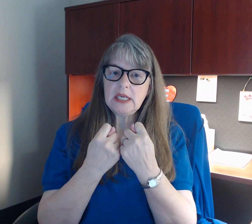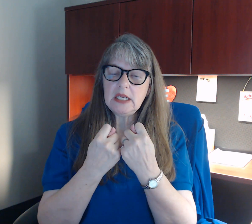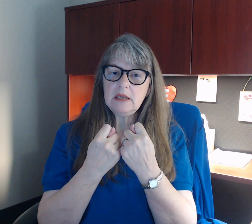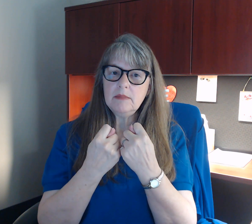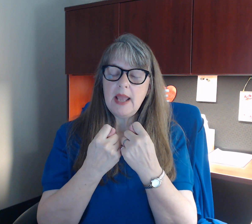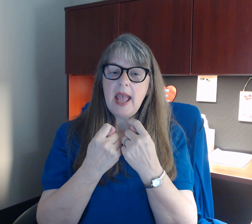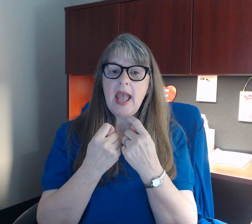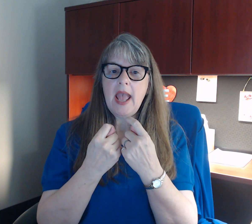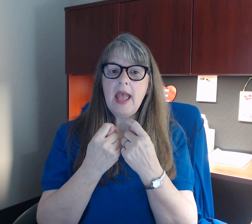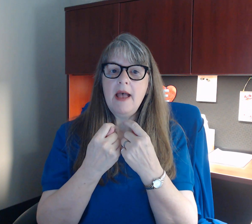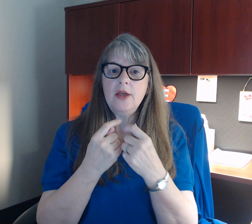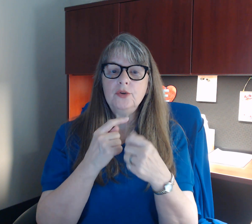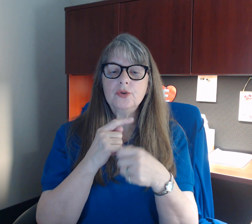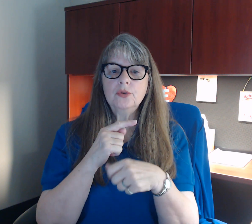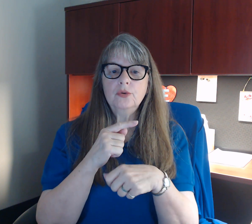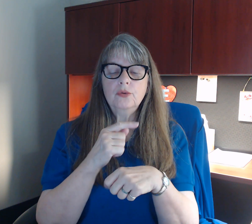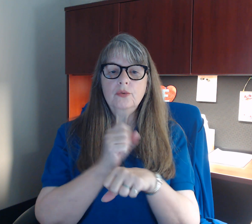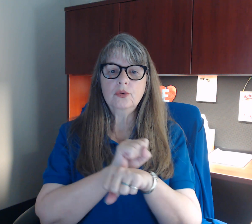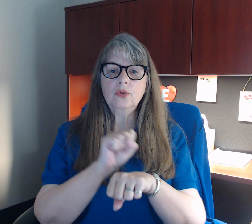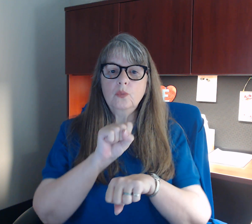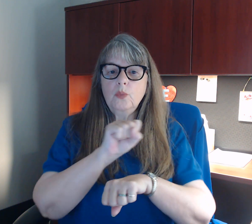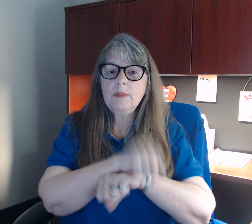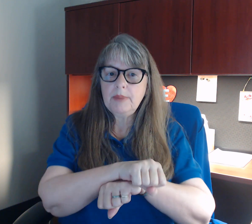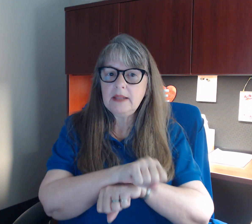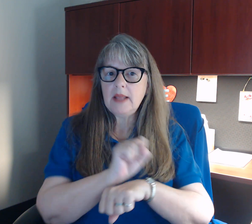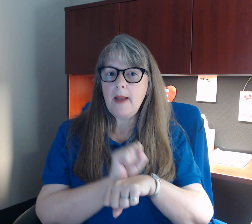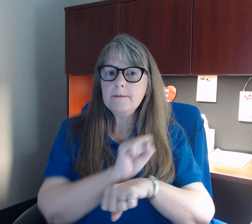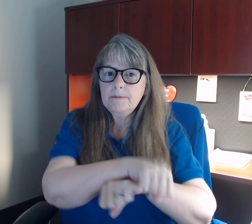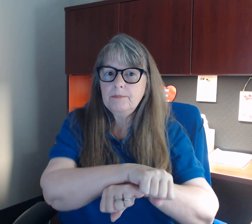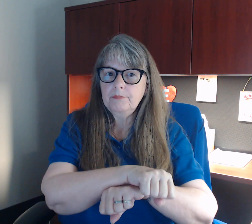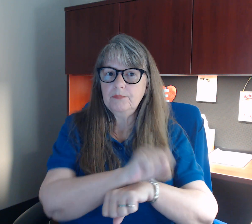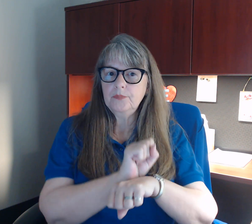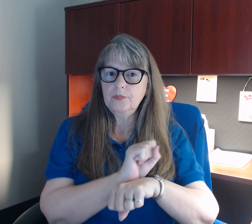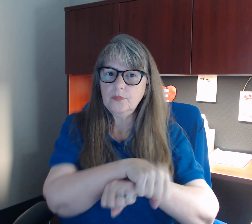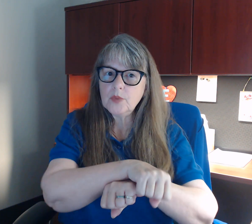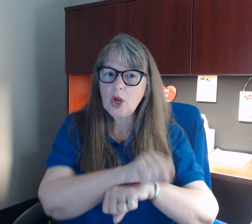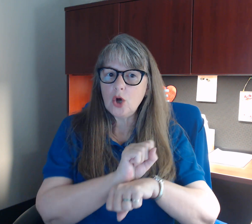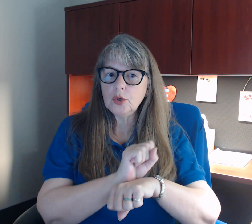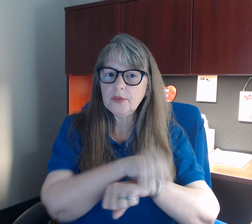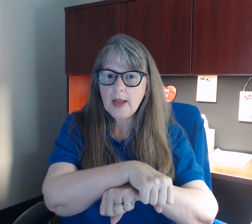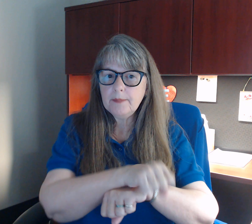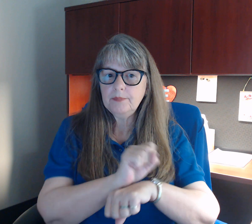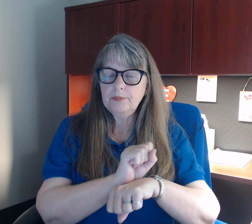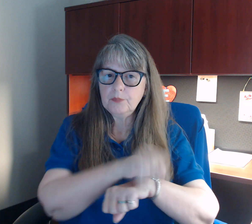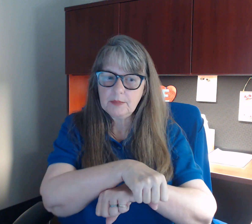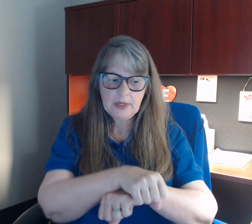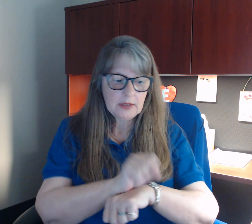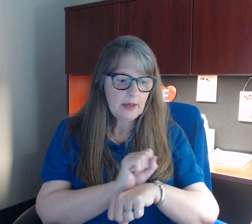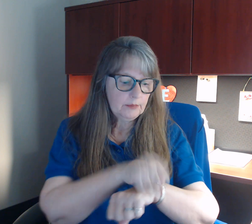team and we beat them, conquered them, we beat them.